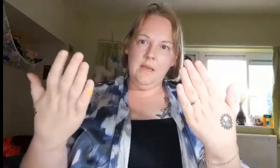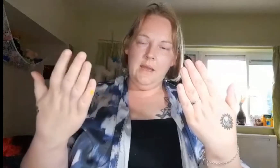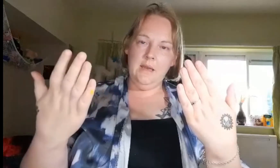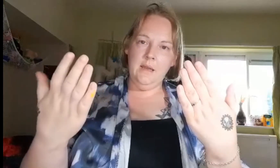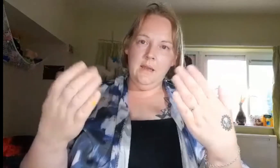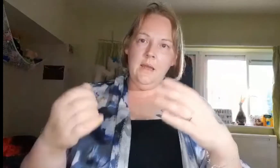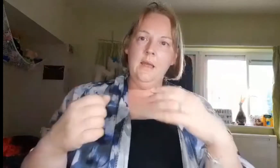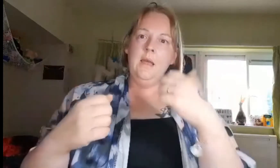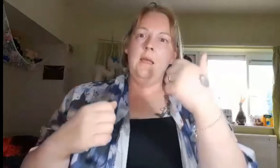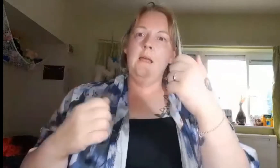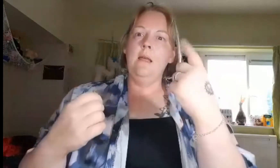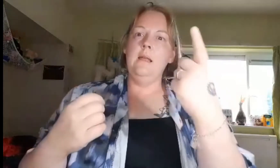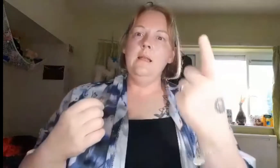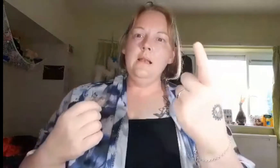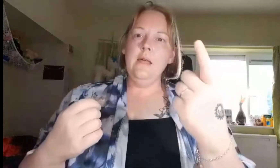10, 11,